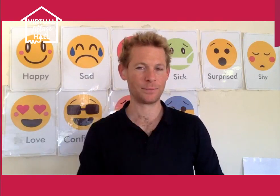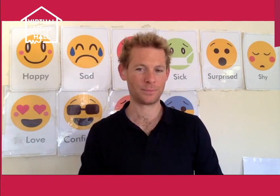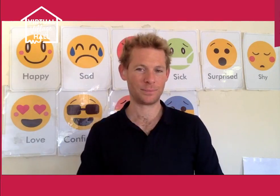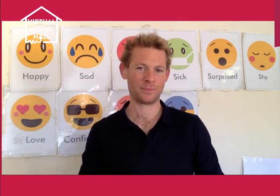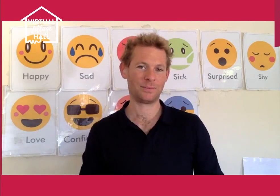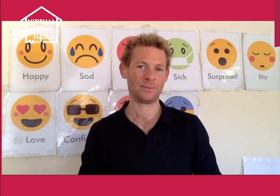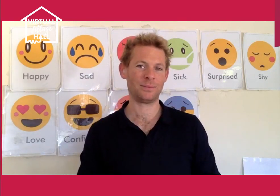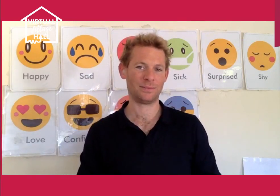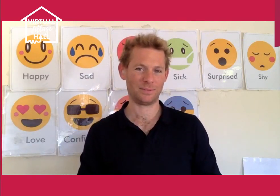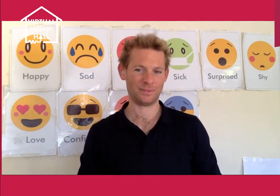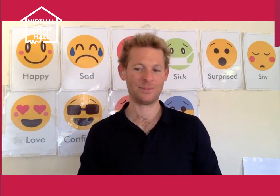So, number seven,